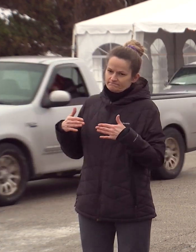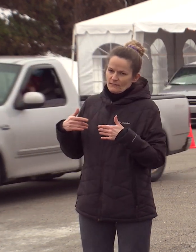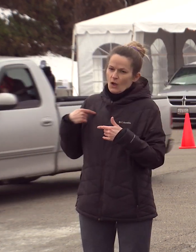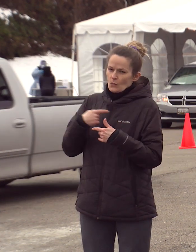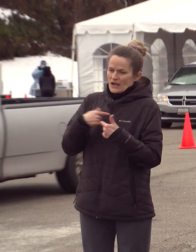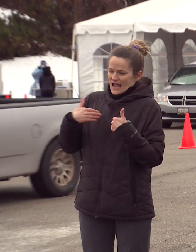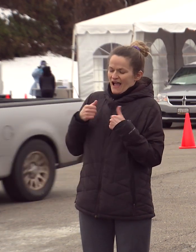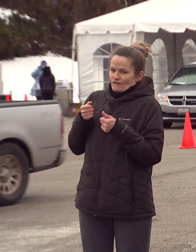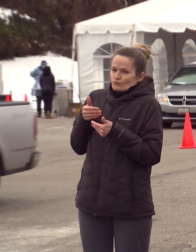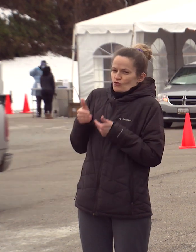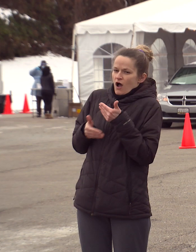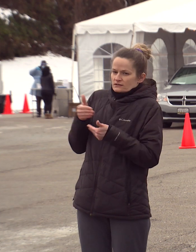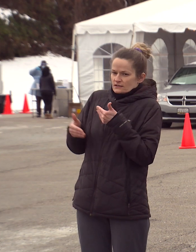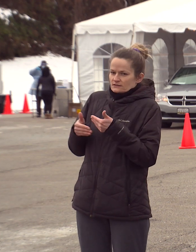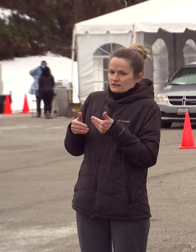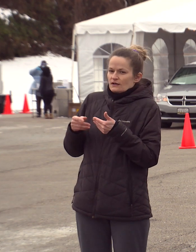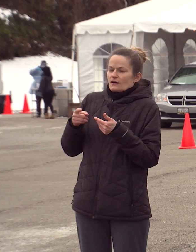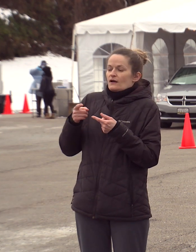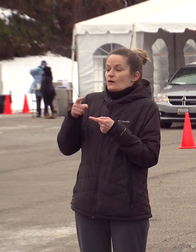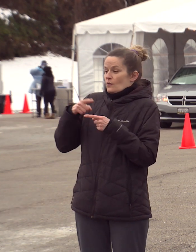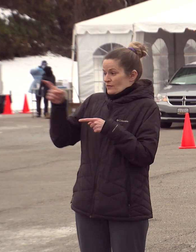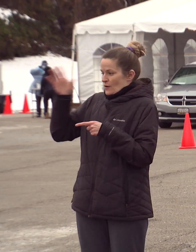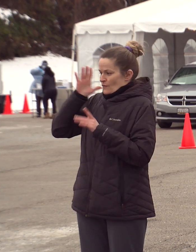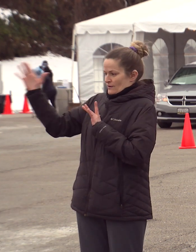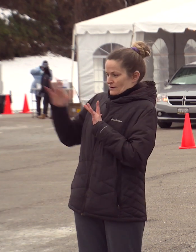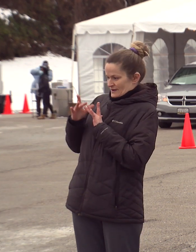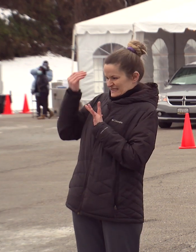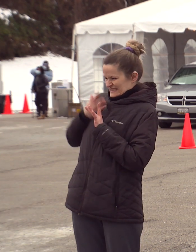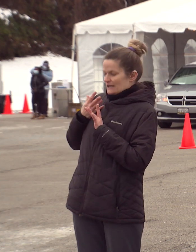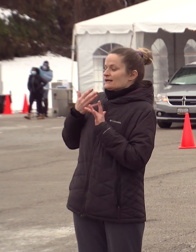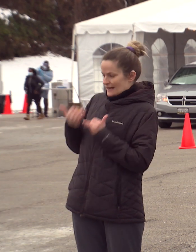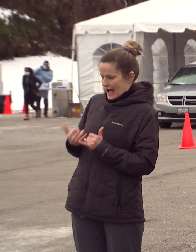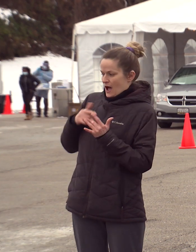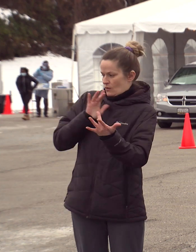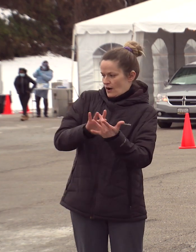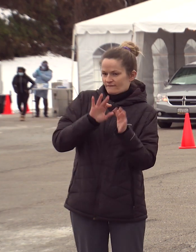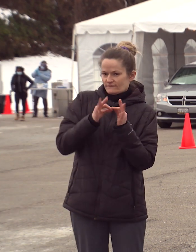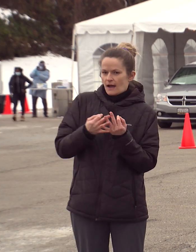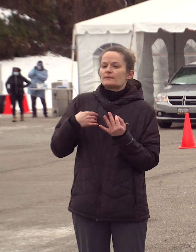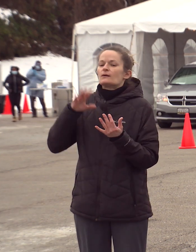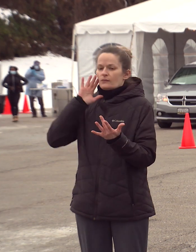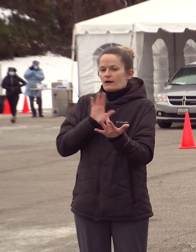Once we hear from BPD about how they want me to do that, I'll do that as I always do.